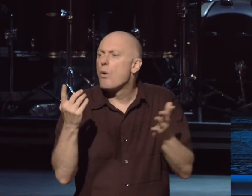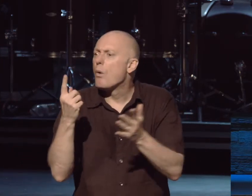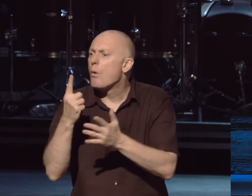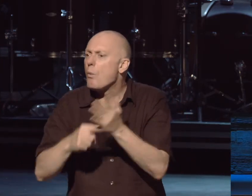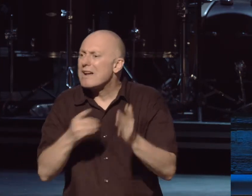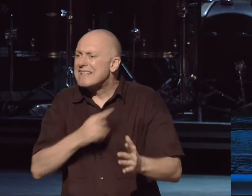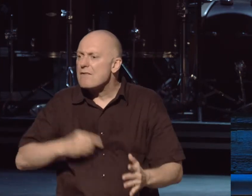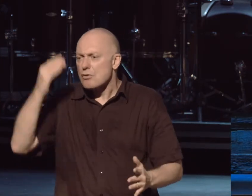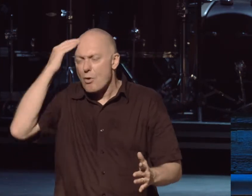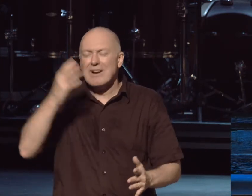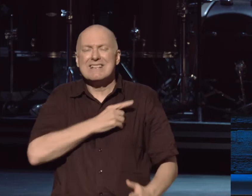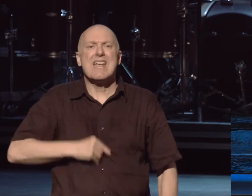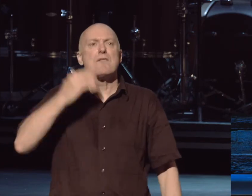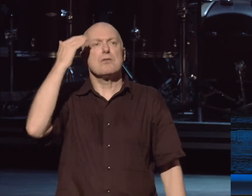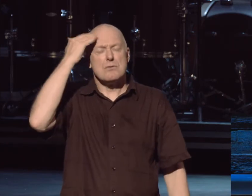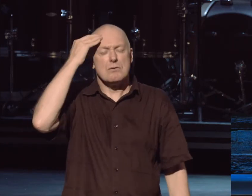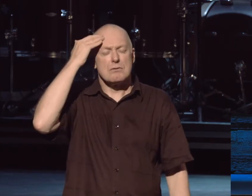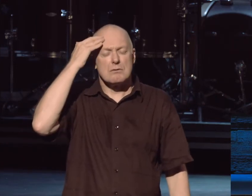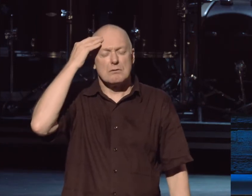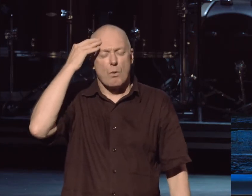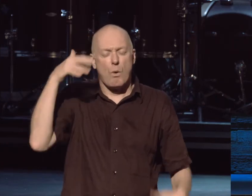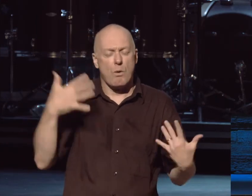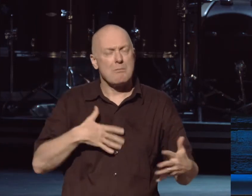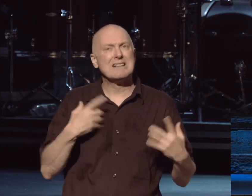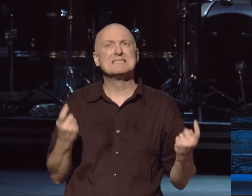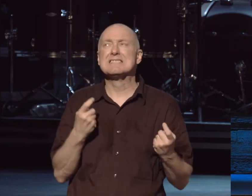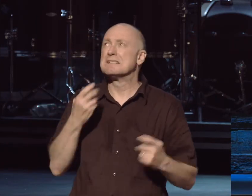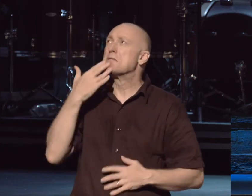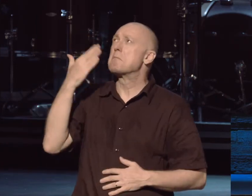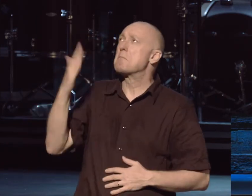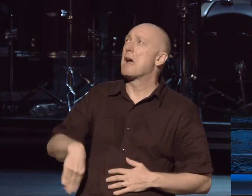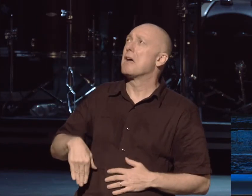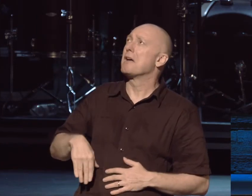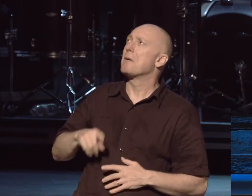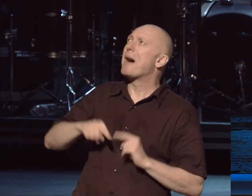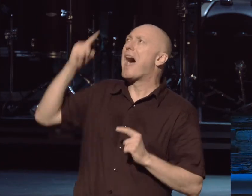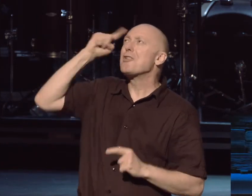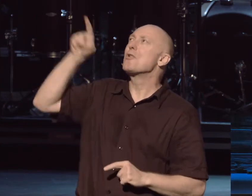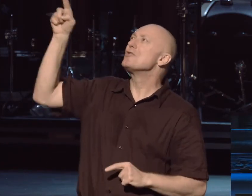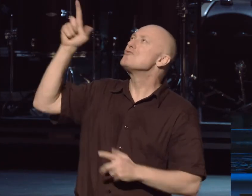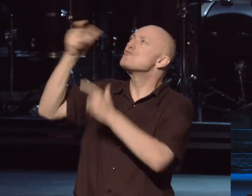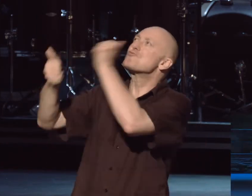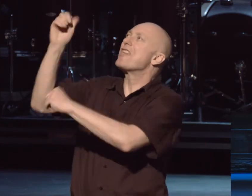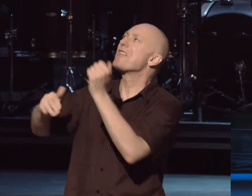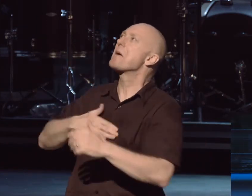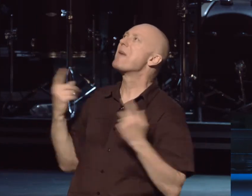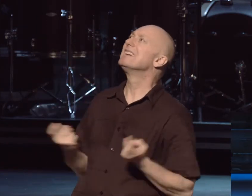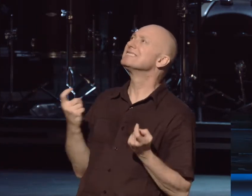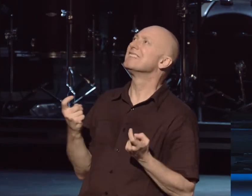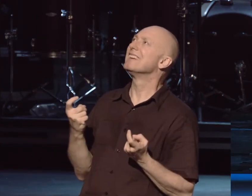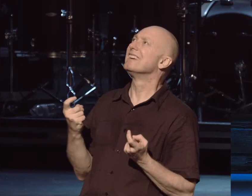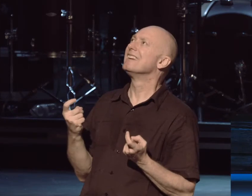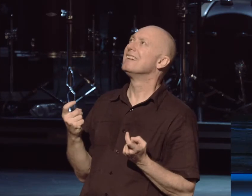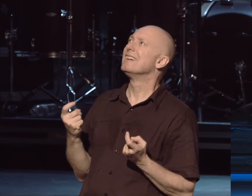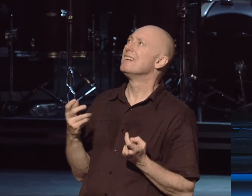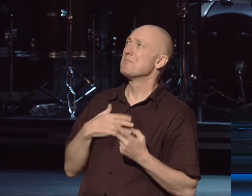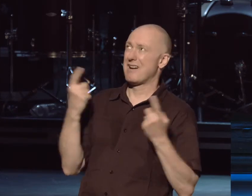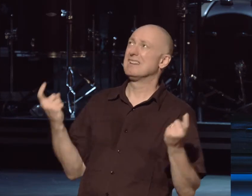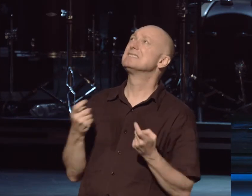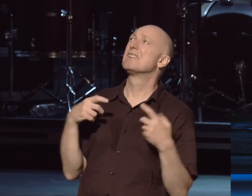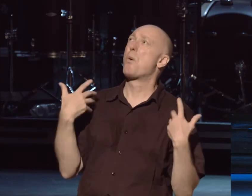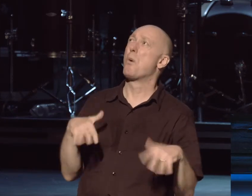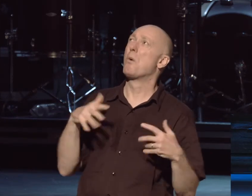sin was great. He knew that his Savior was greater. He knew his sin was great. He knew the grace of his God was